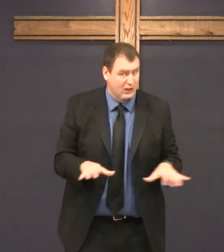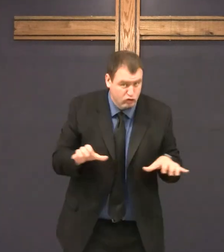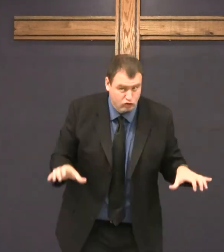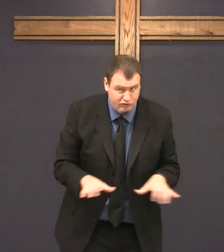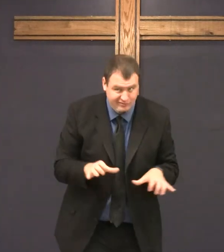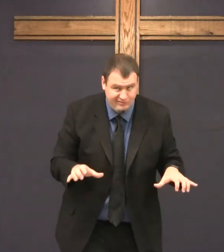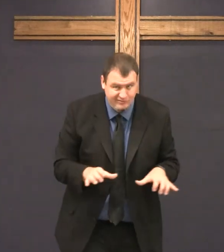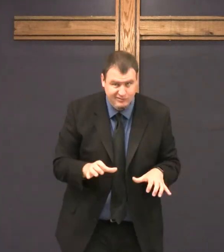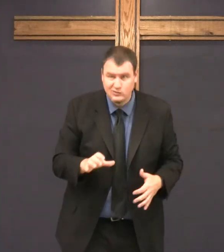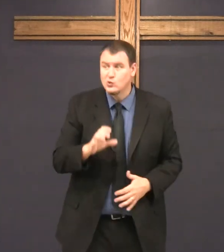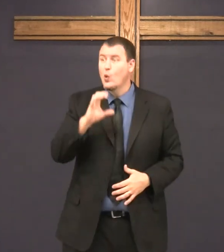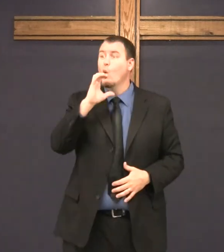your old actions,